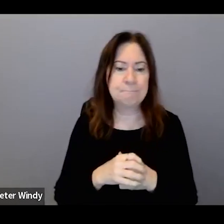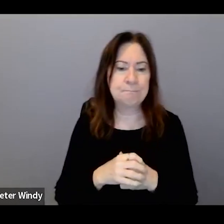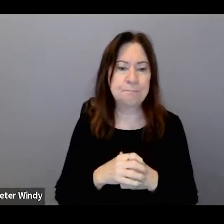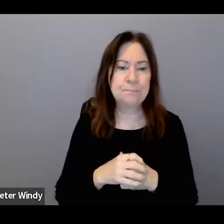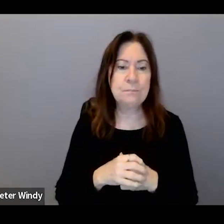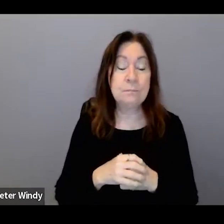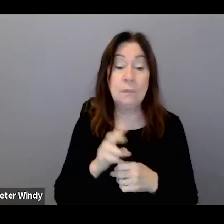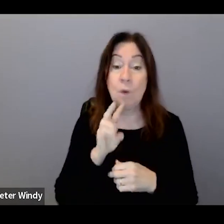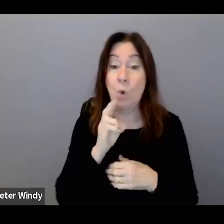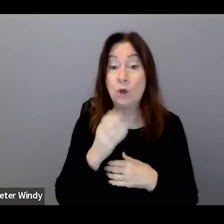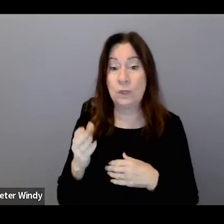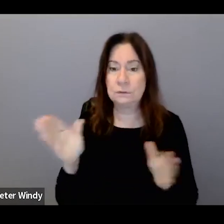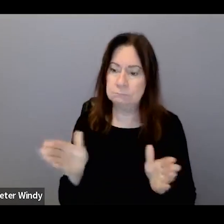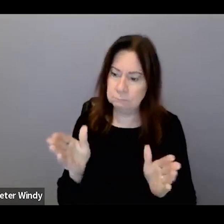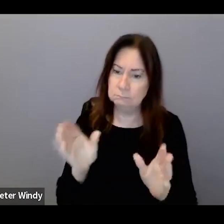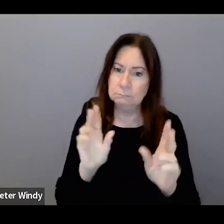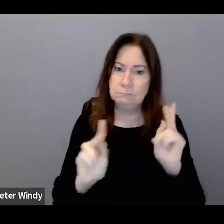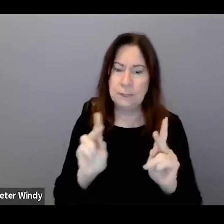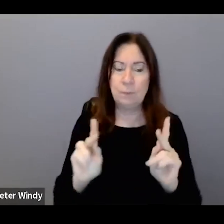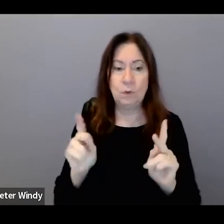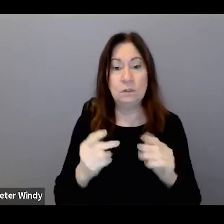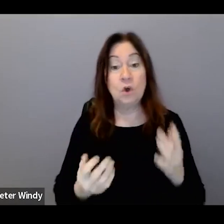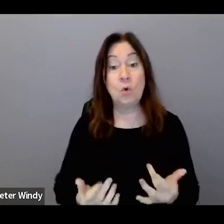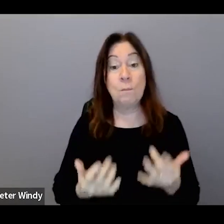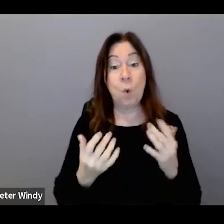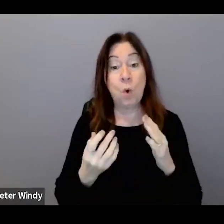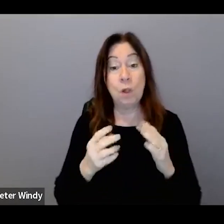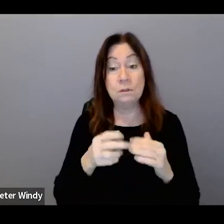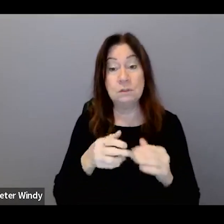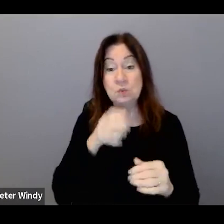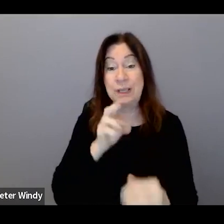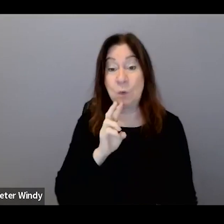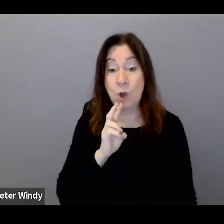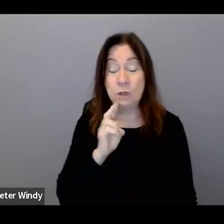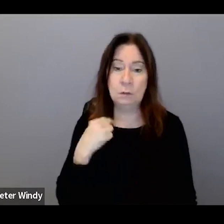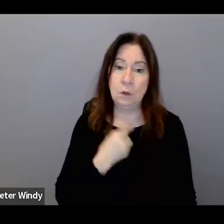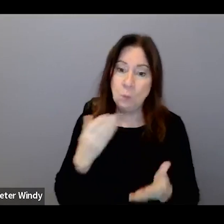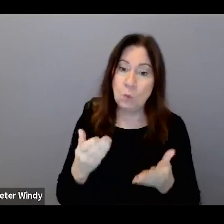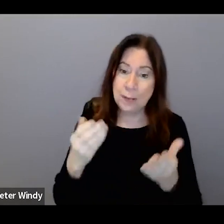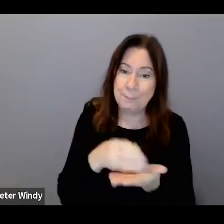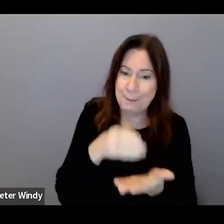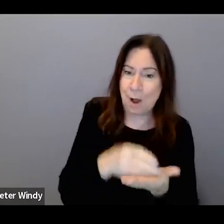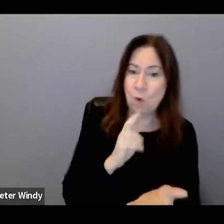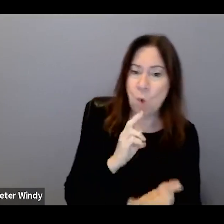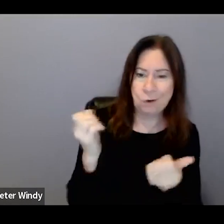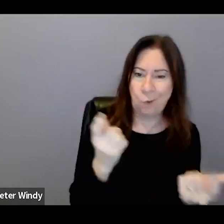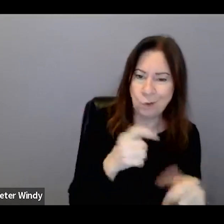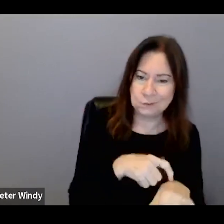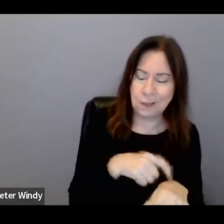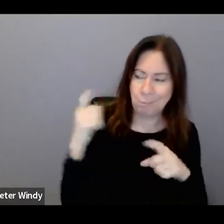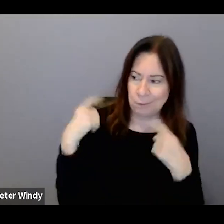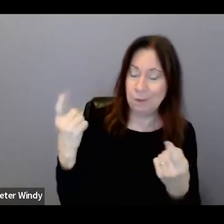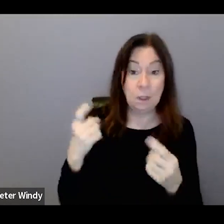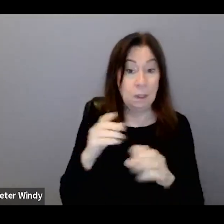Water Resources is encouraging residents who are boiling water for consumption. And remember, we've recommended bottled water the whole time, but if there's no way